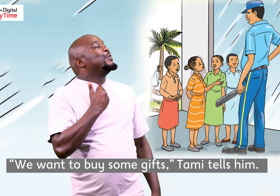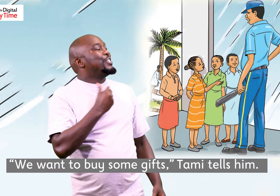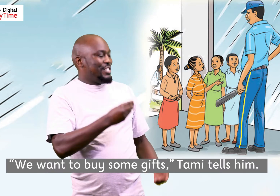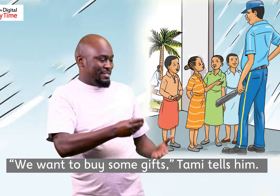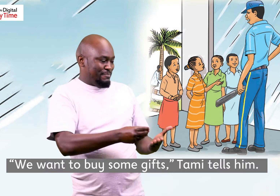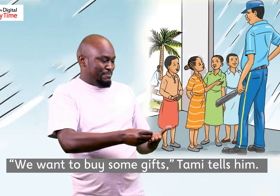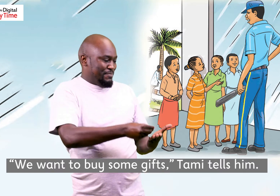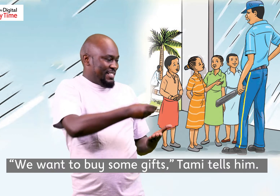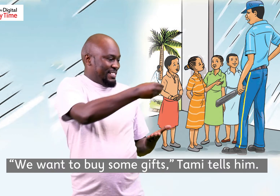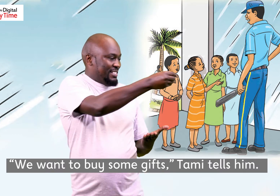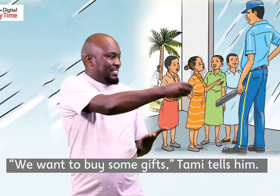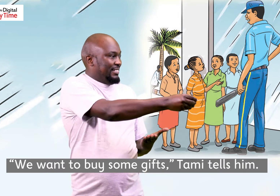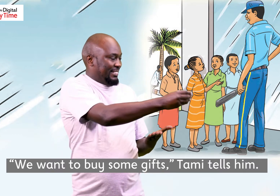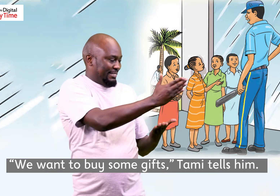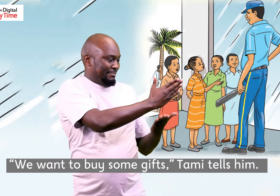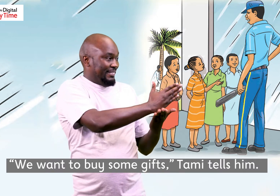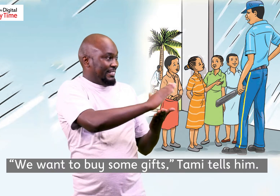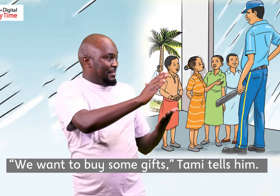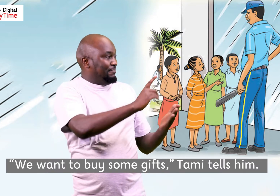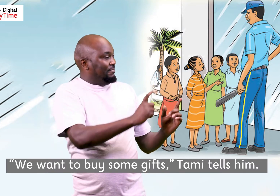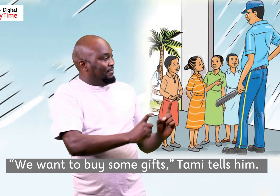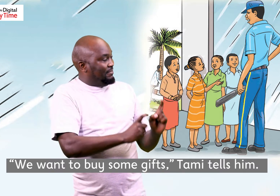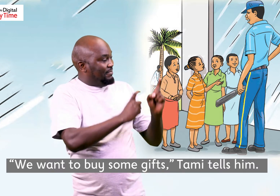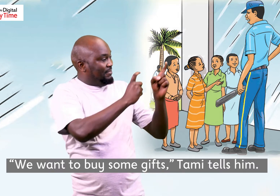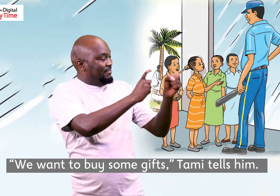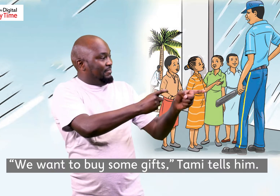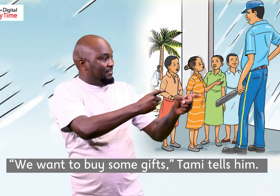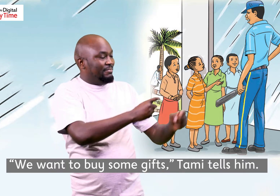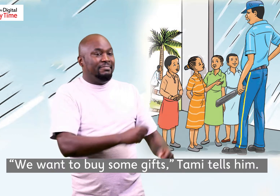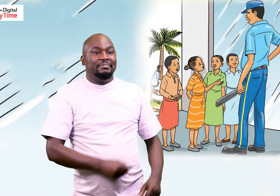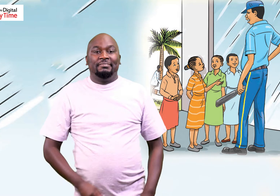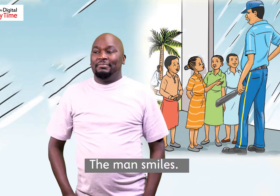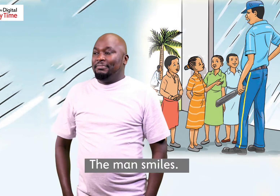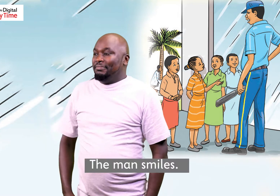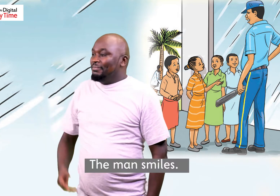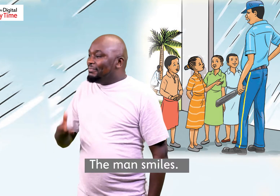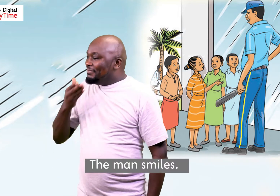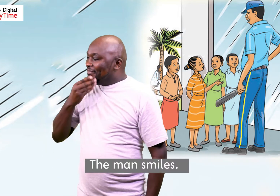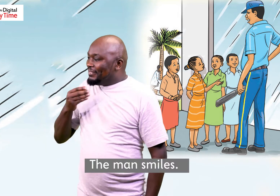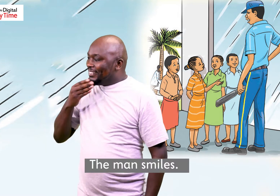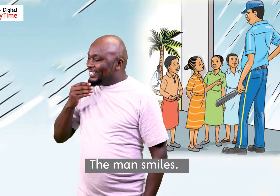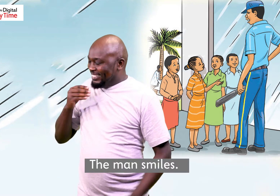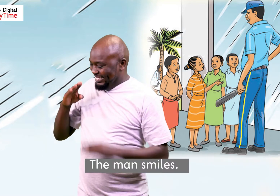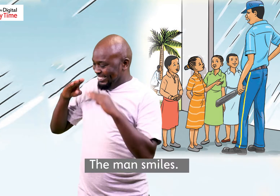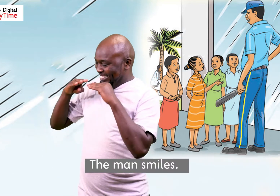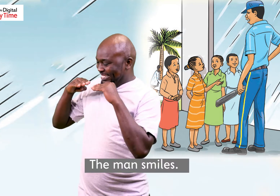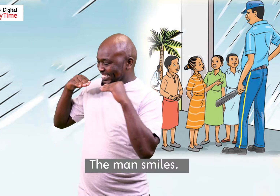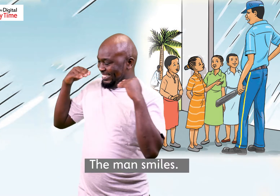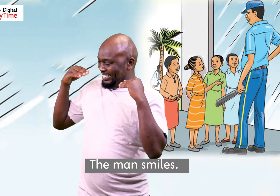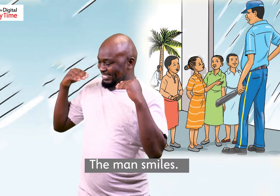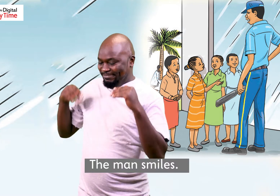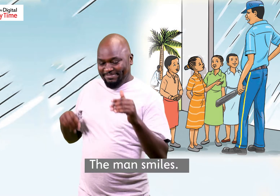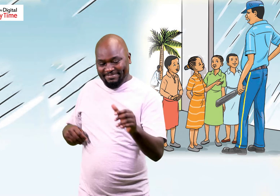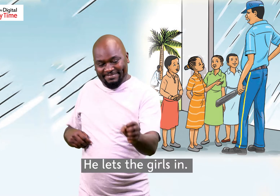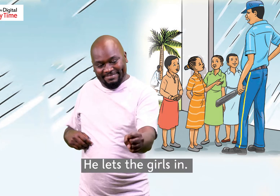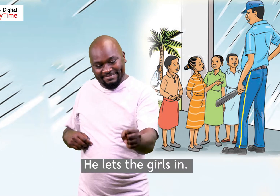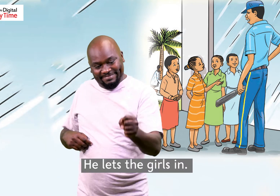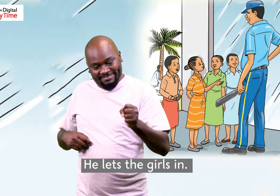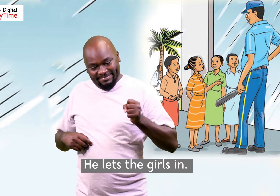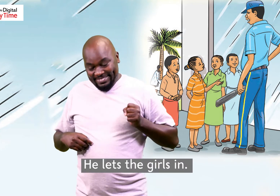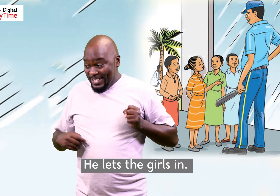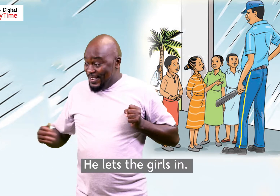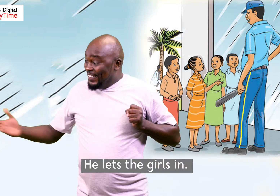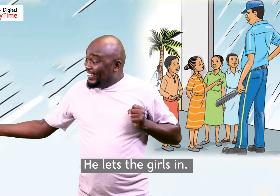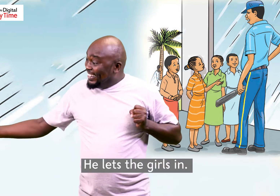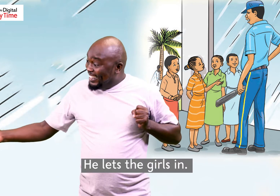We want to buy some gifts, Tammy tells him. The man smiles. He lets the